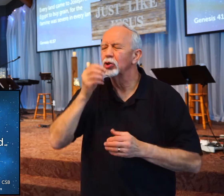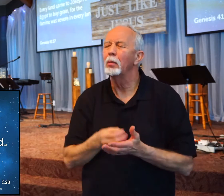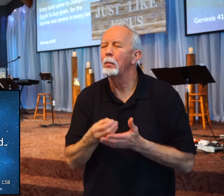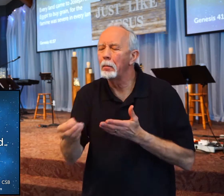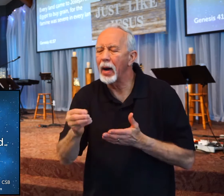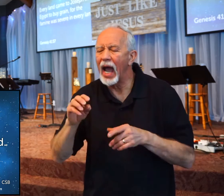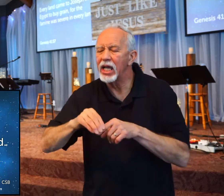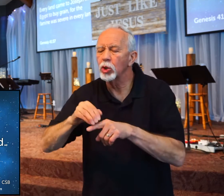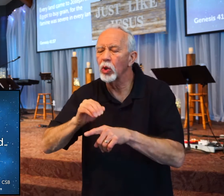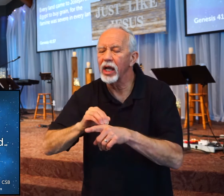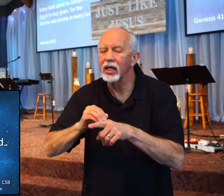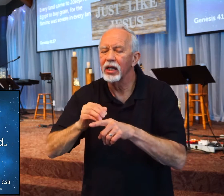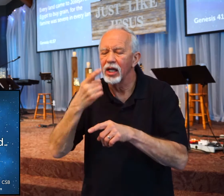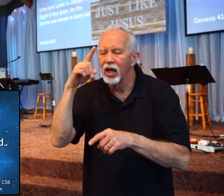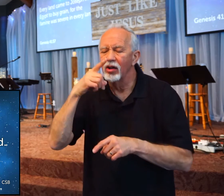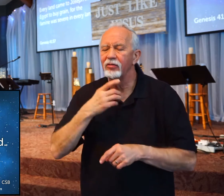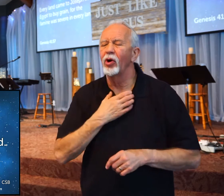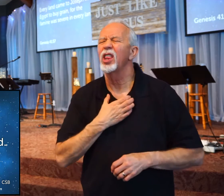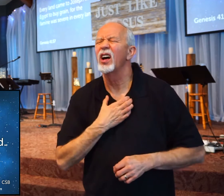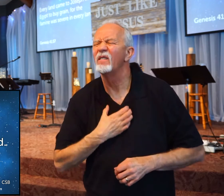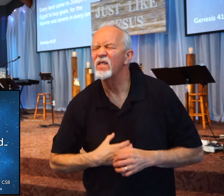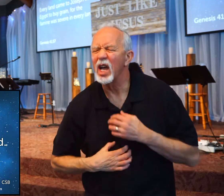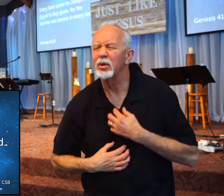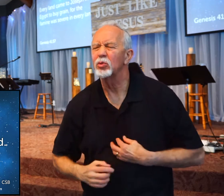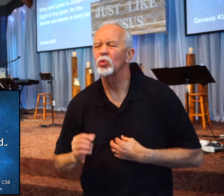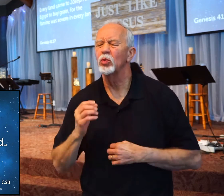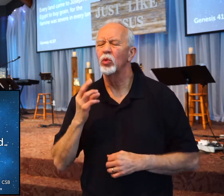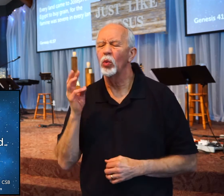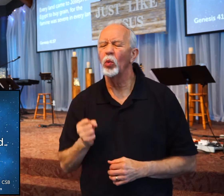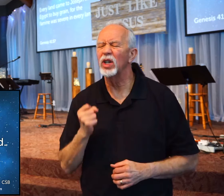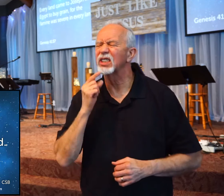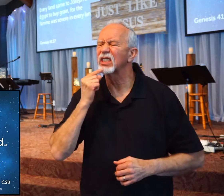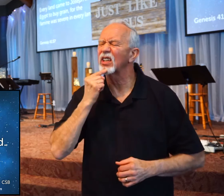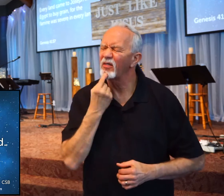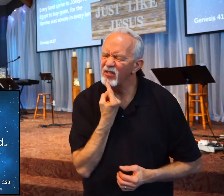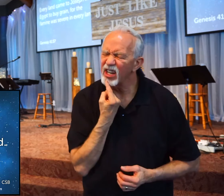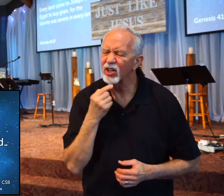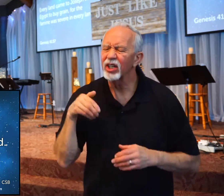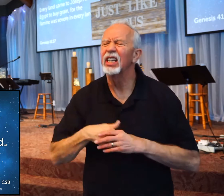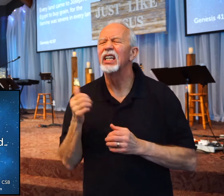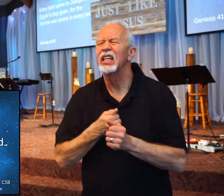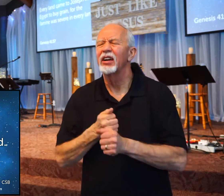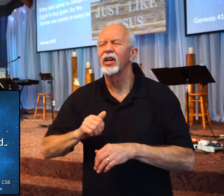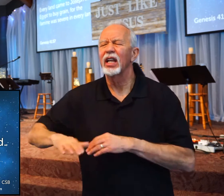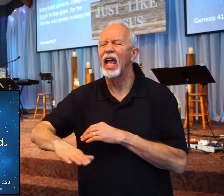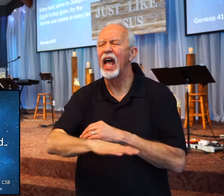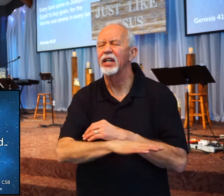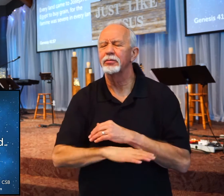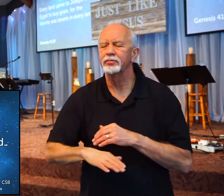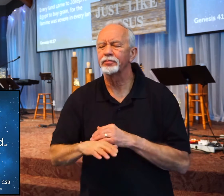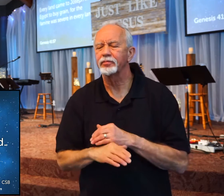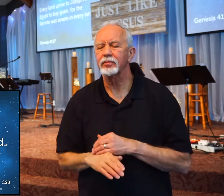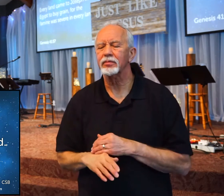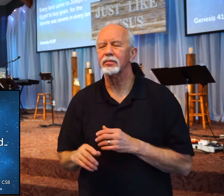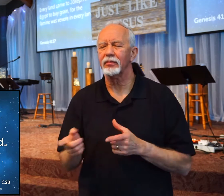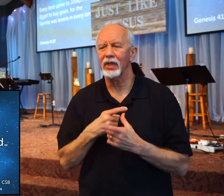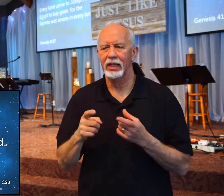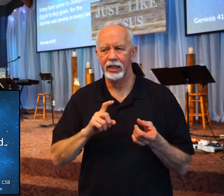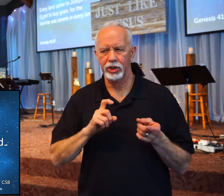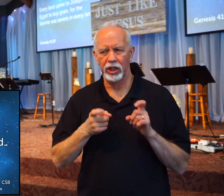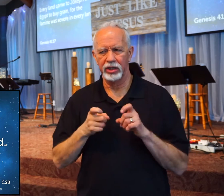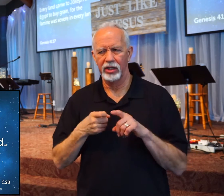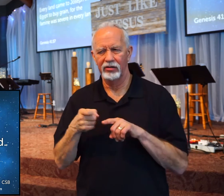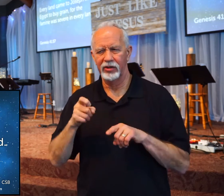to buy grain, for the famine was severe in every land. And then the scene shifts